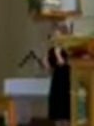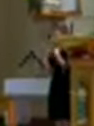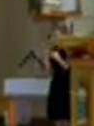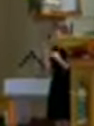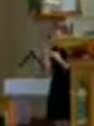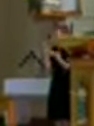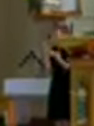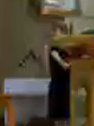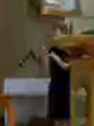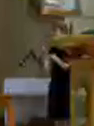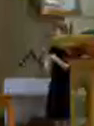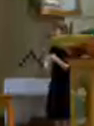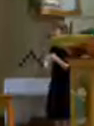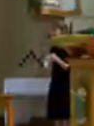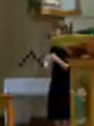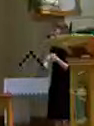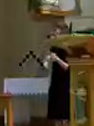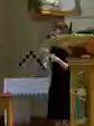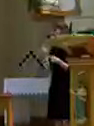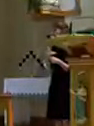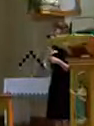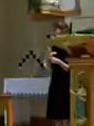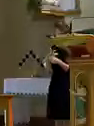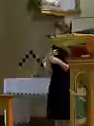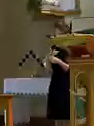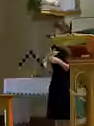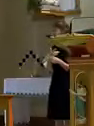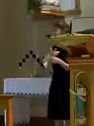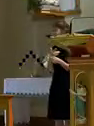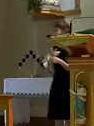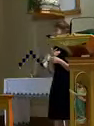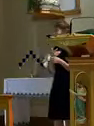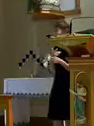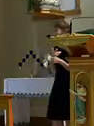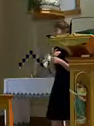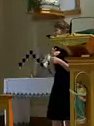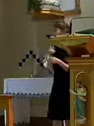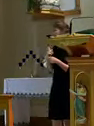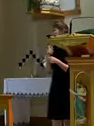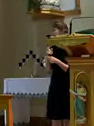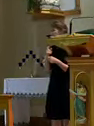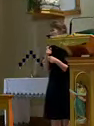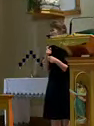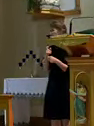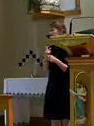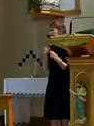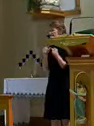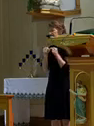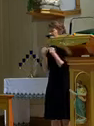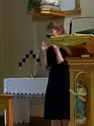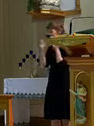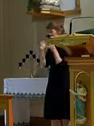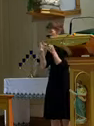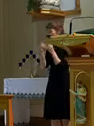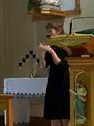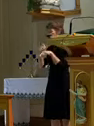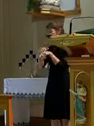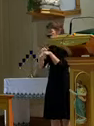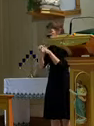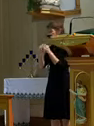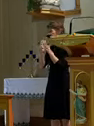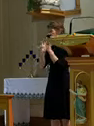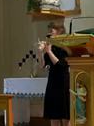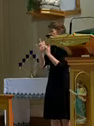generosity. Are you feeling a tug on your heart to spend more time concentrating exclusively on Jesus